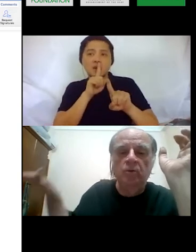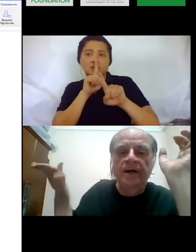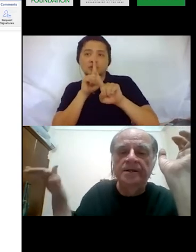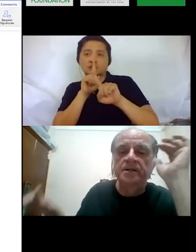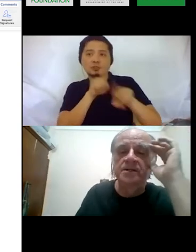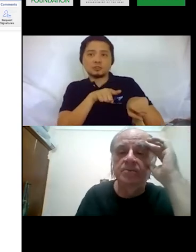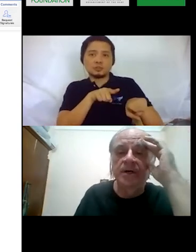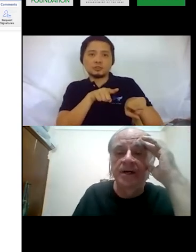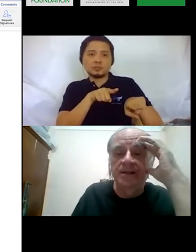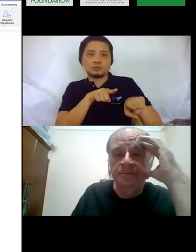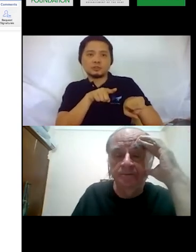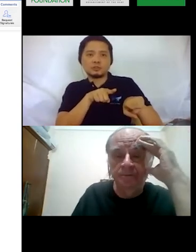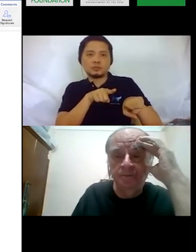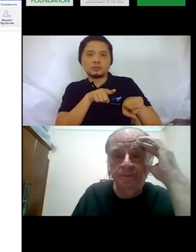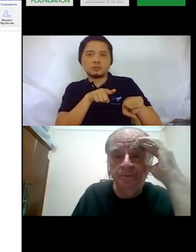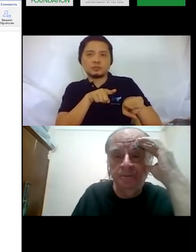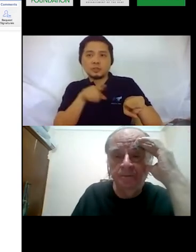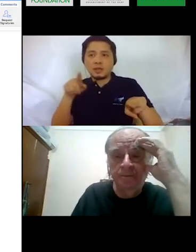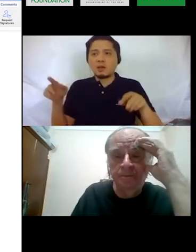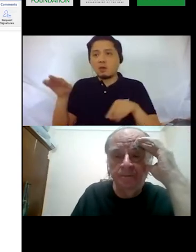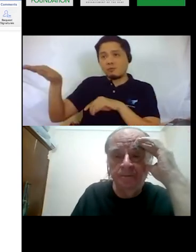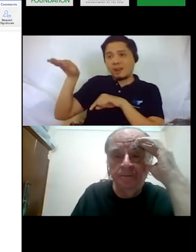where rents is the predicate.